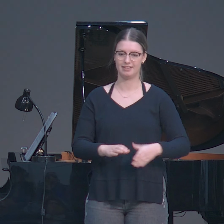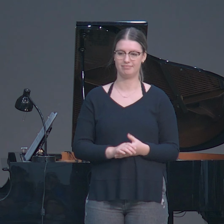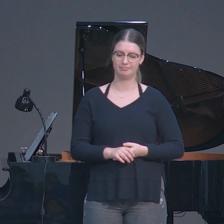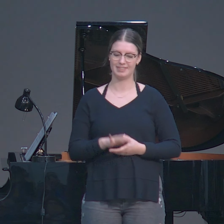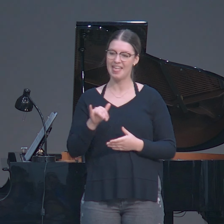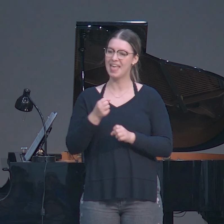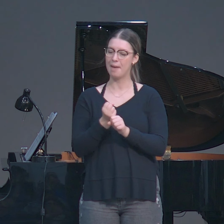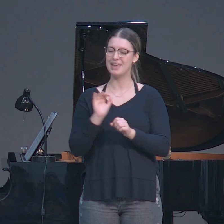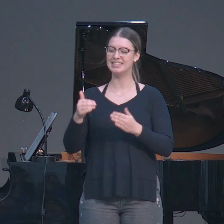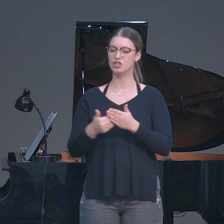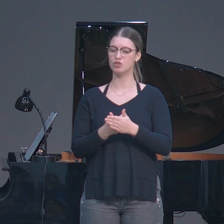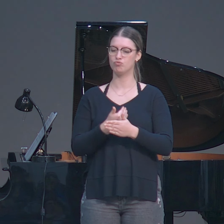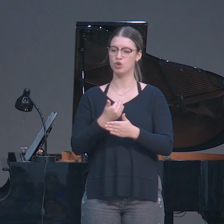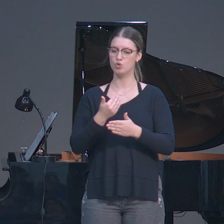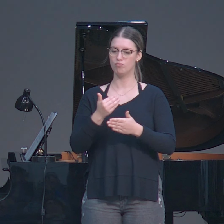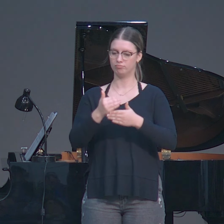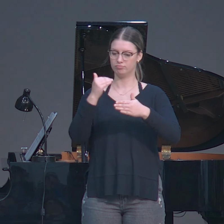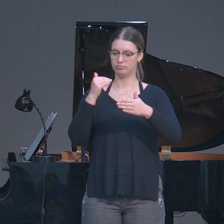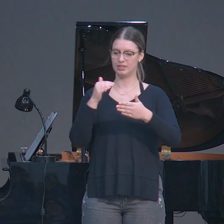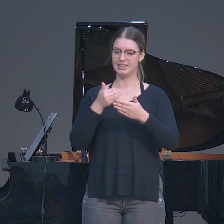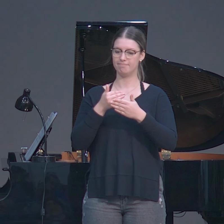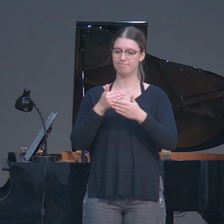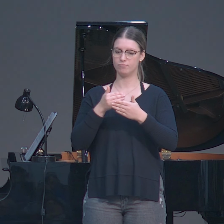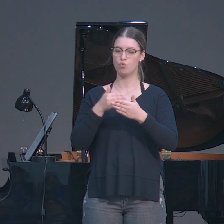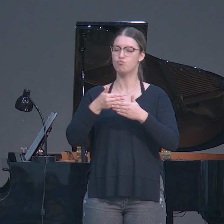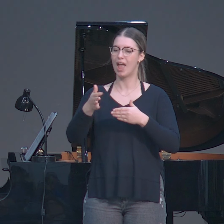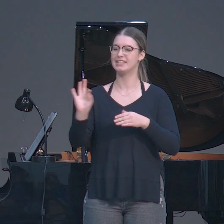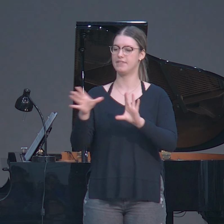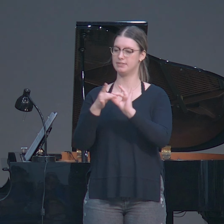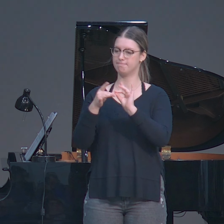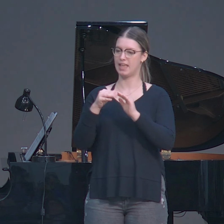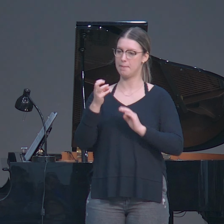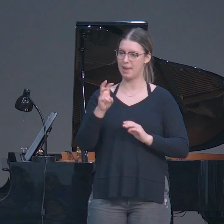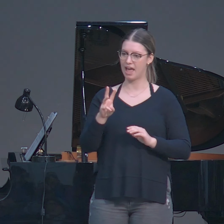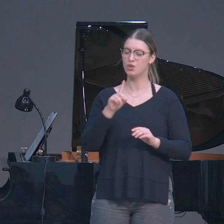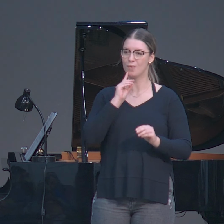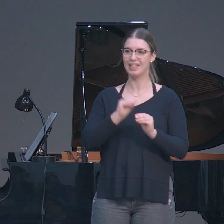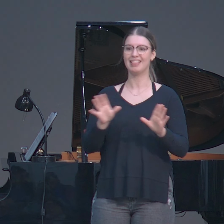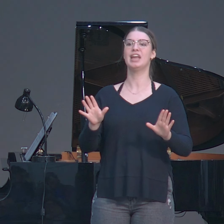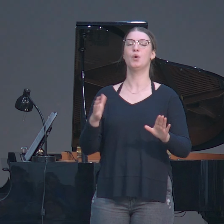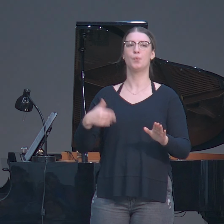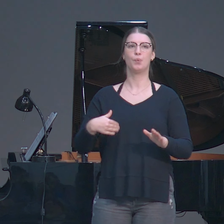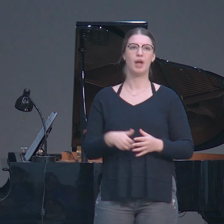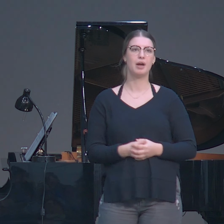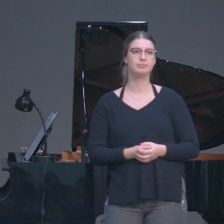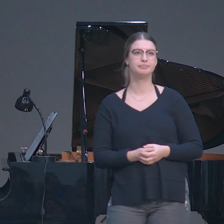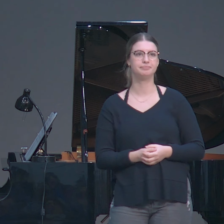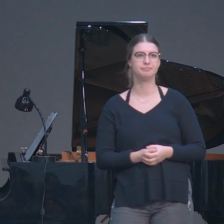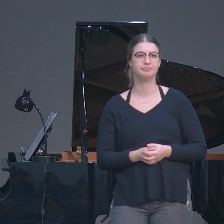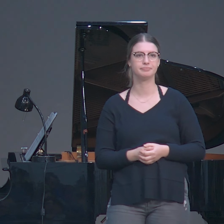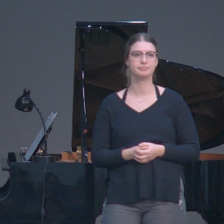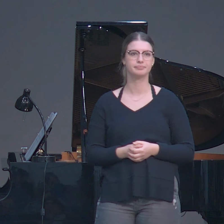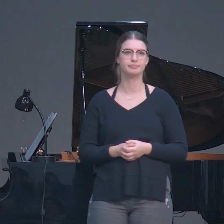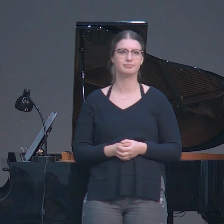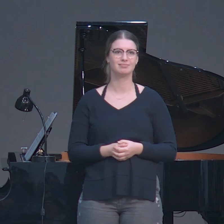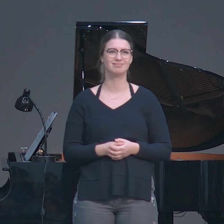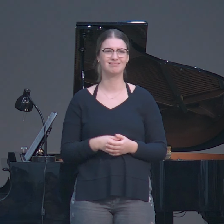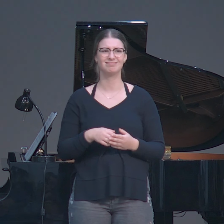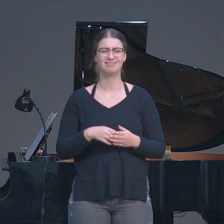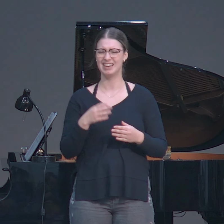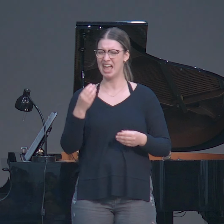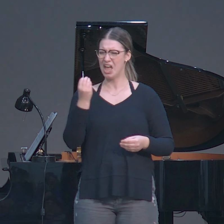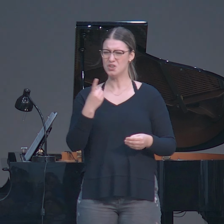words in Matthew very clear. Look at Matthew 9, 16 and 17. "For no one puts a